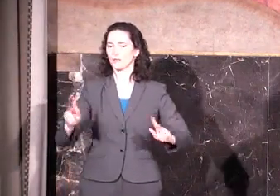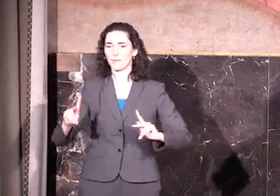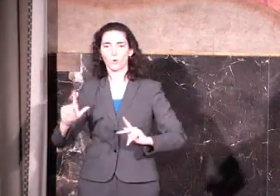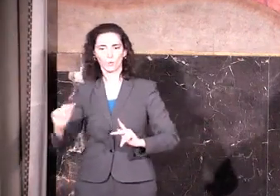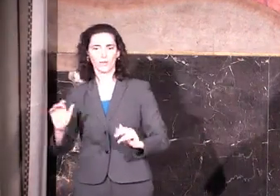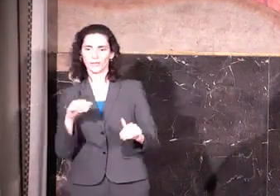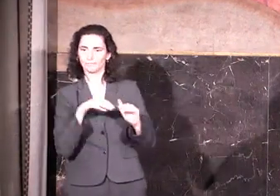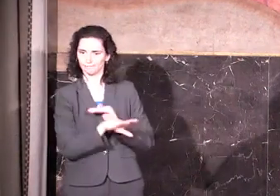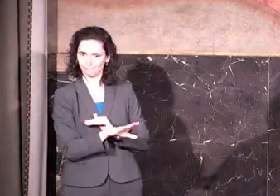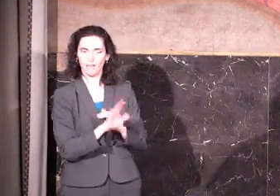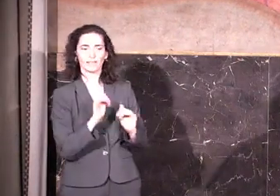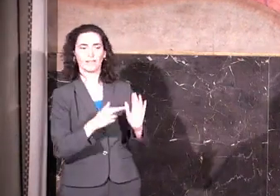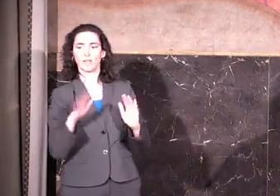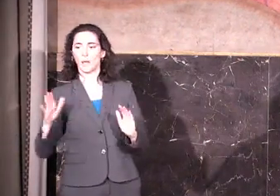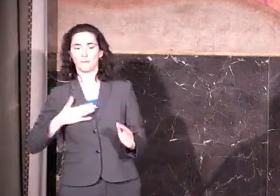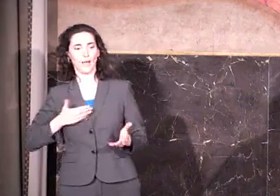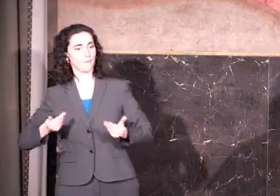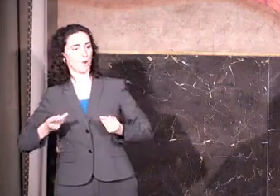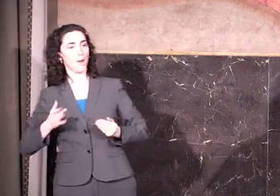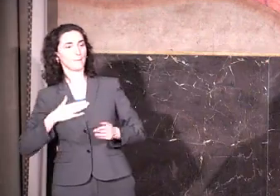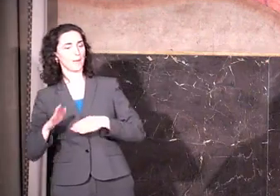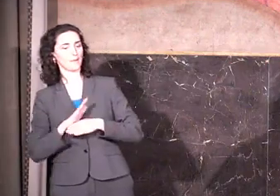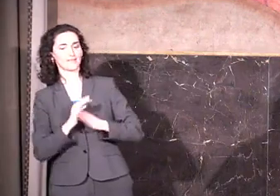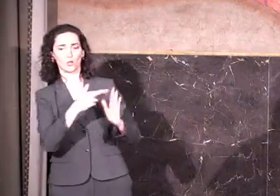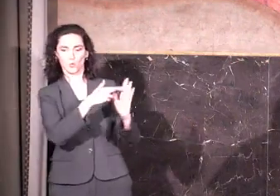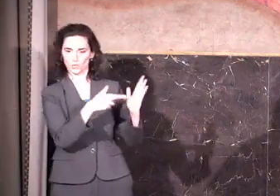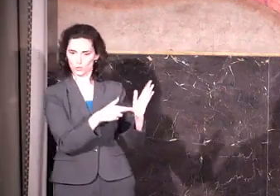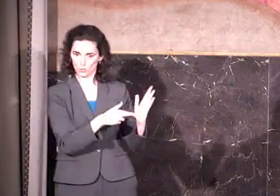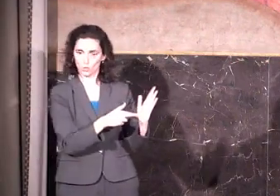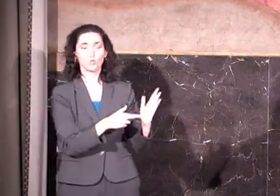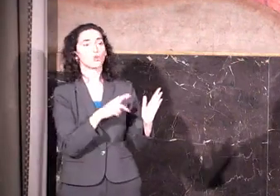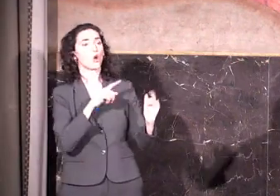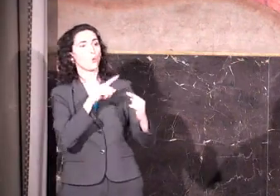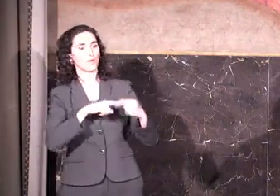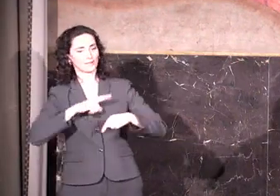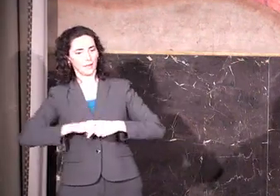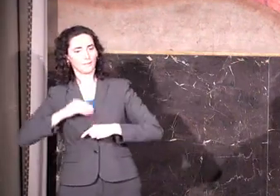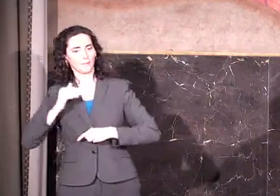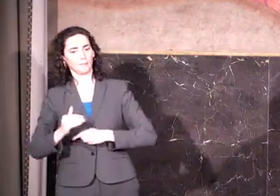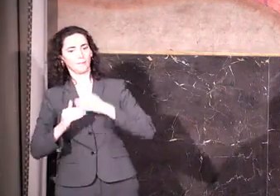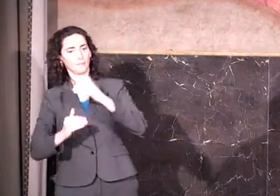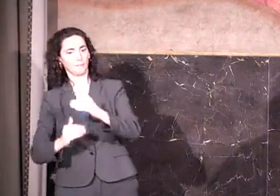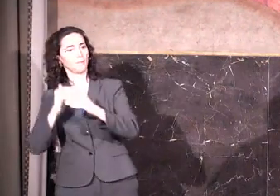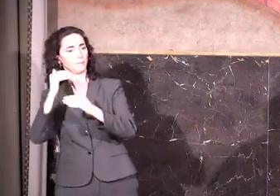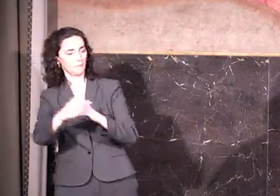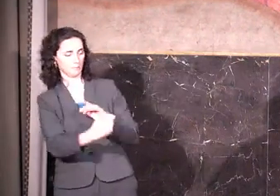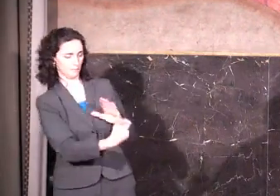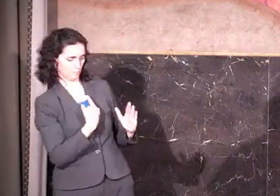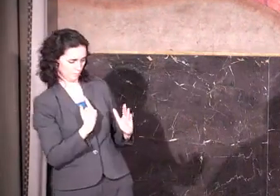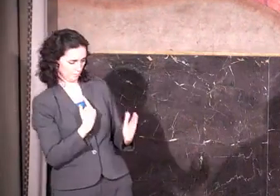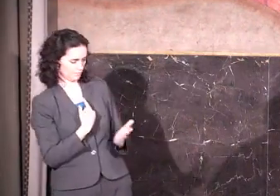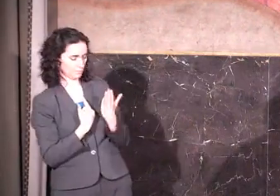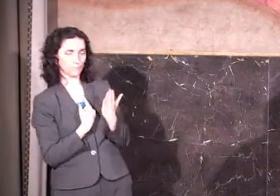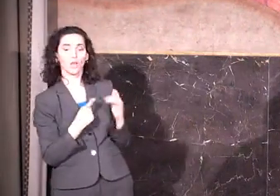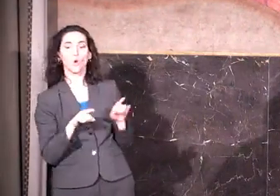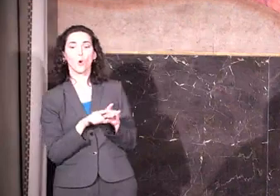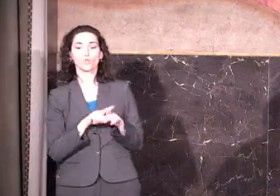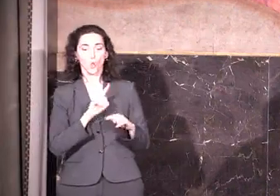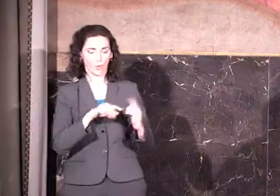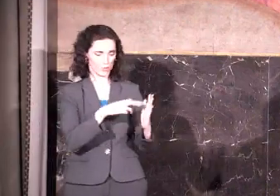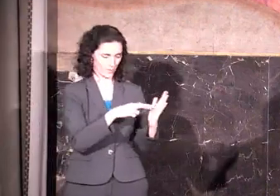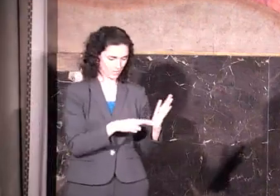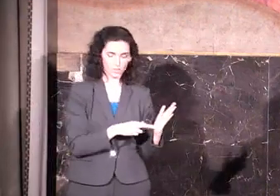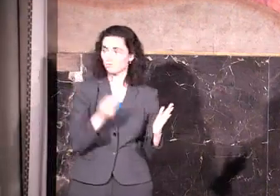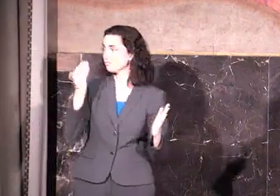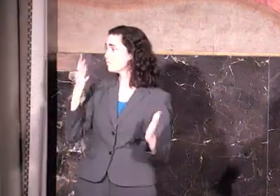to register their property to be notified when certain phases are open, and immediately when they register, receive the guidance they